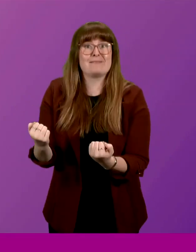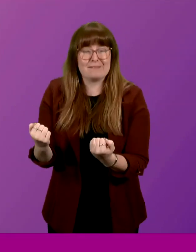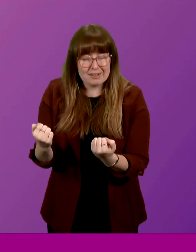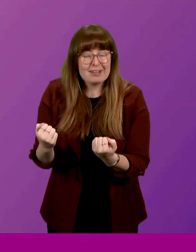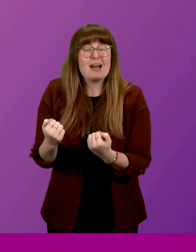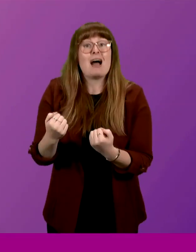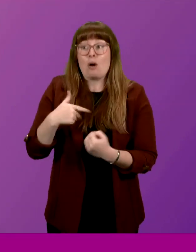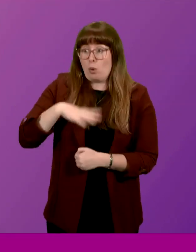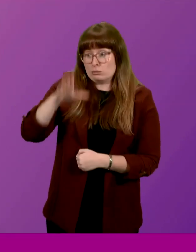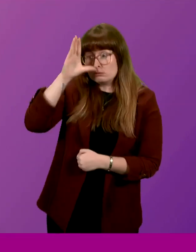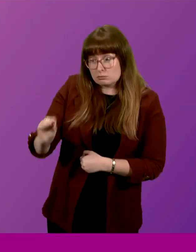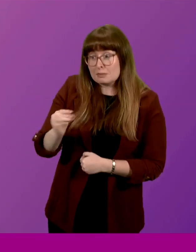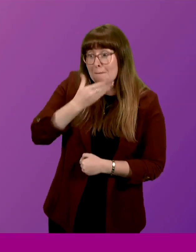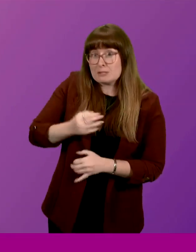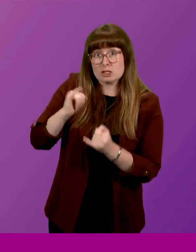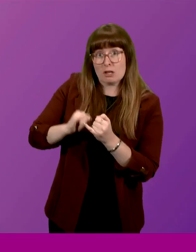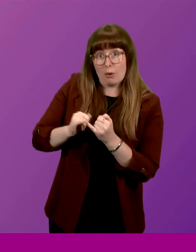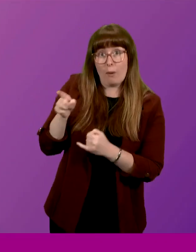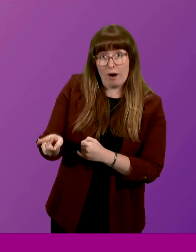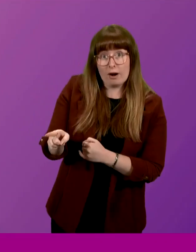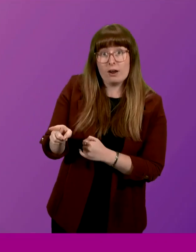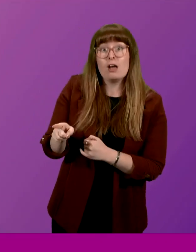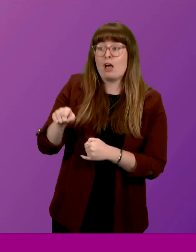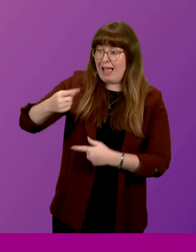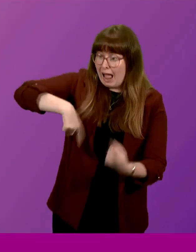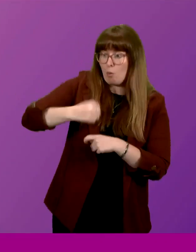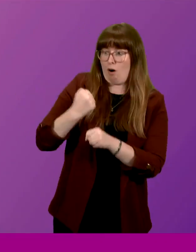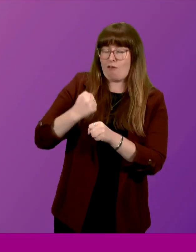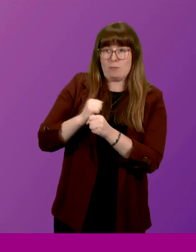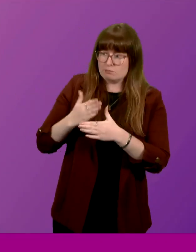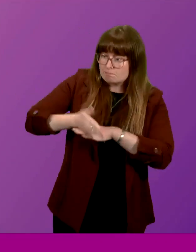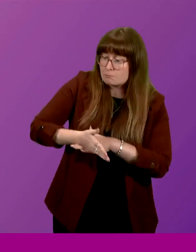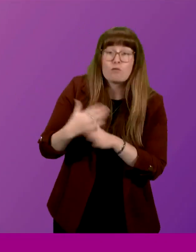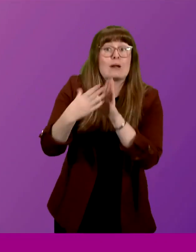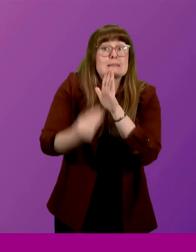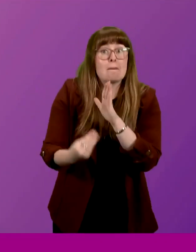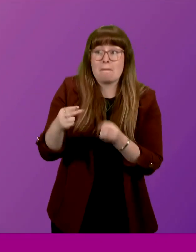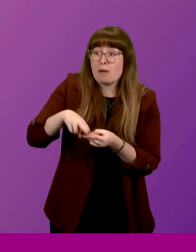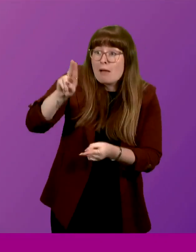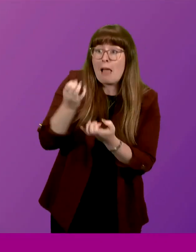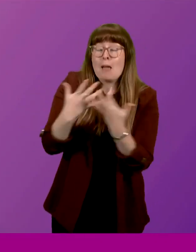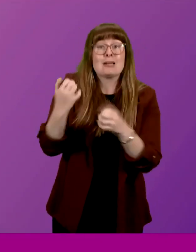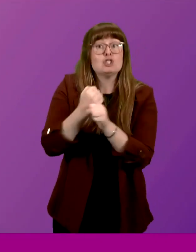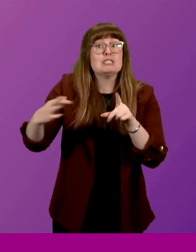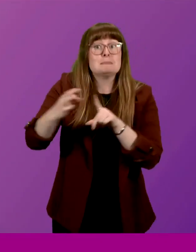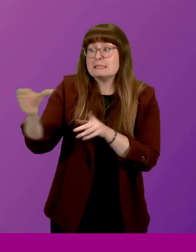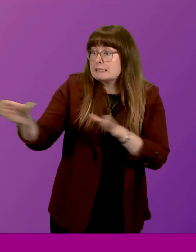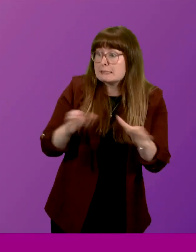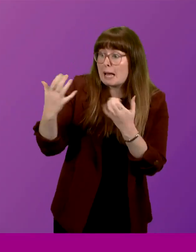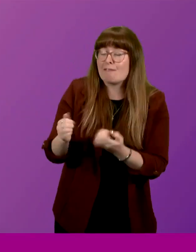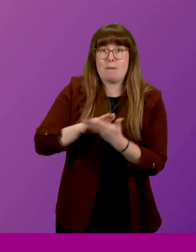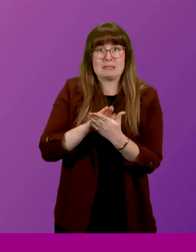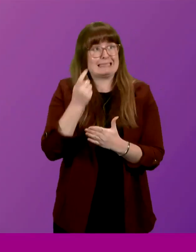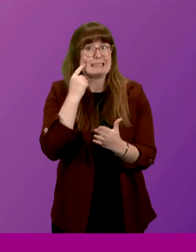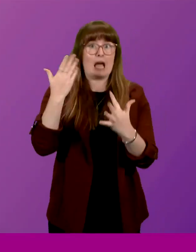can assure Mr Sarwar about is that the government's efforts to, for example, increase the number of GPs, so we've got more access to